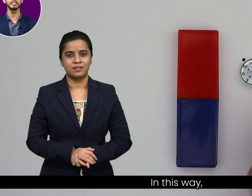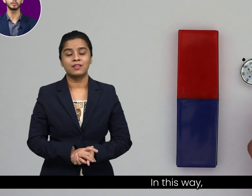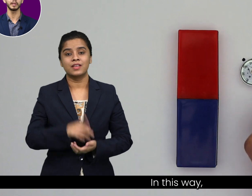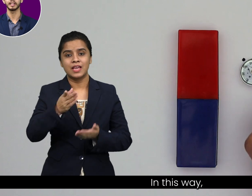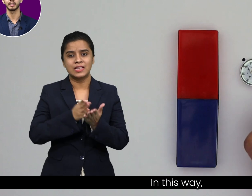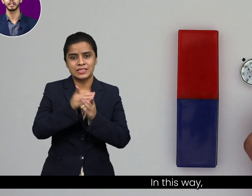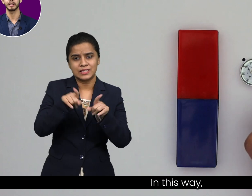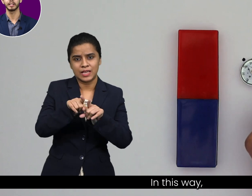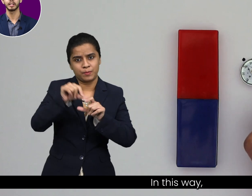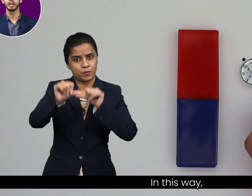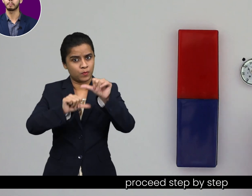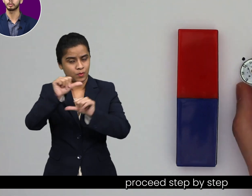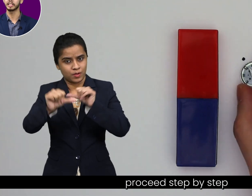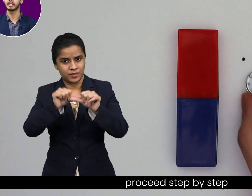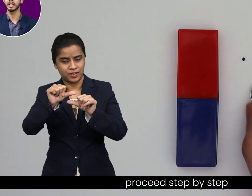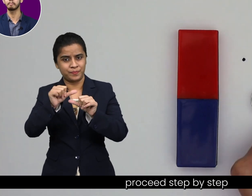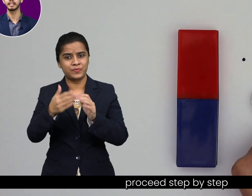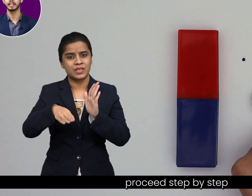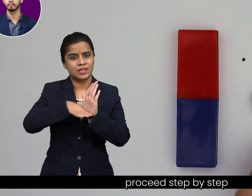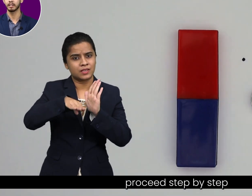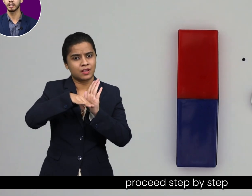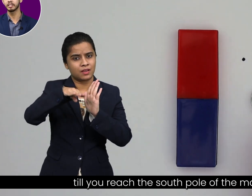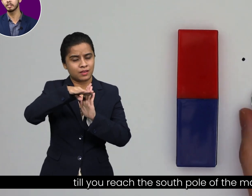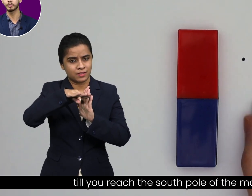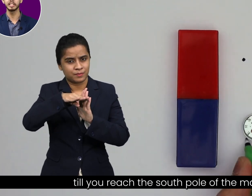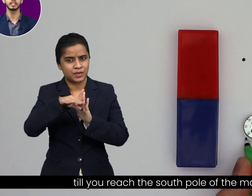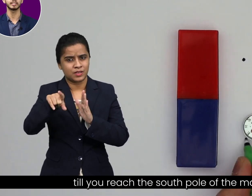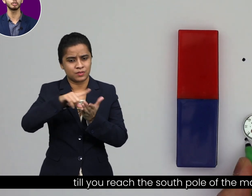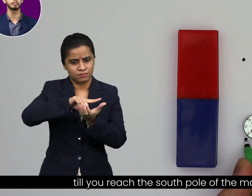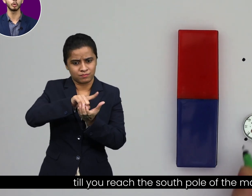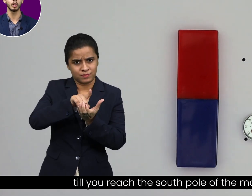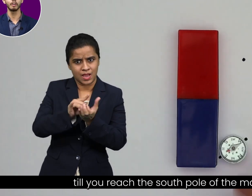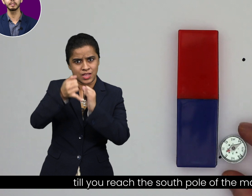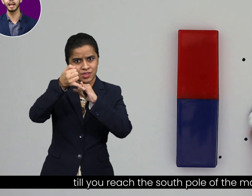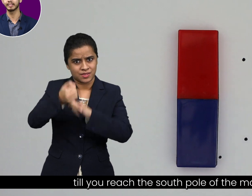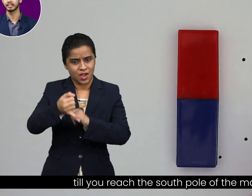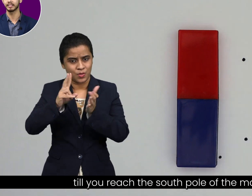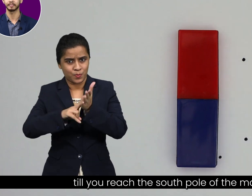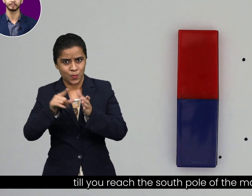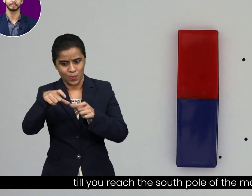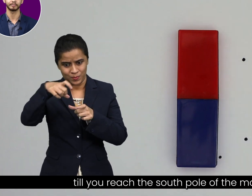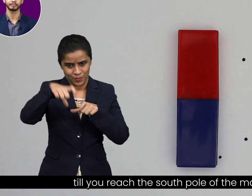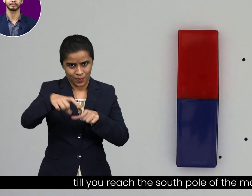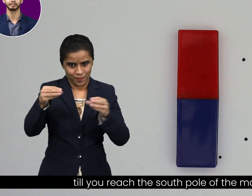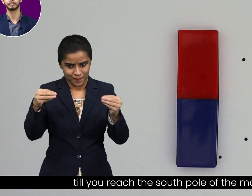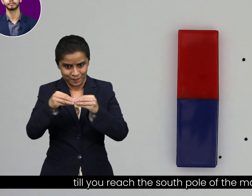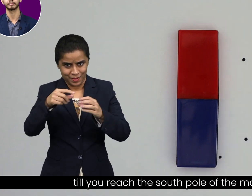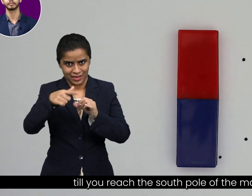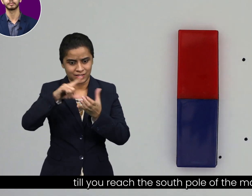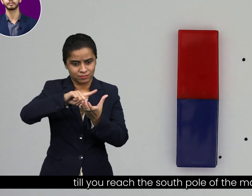In this way, proceed step by step till you reach the south pole of the magnet.